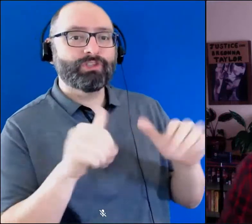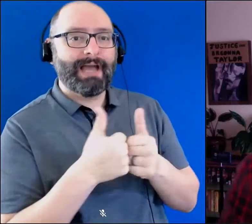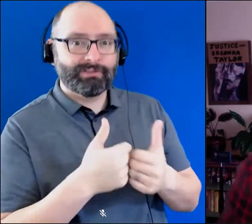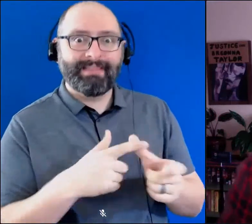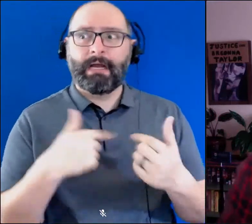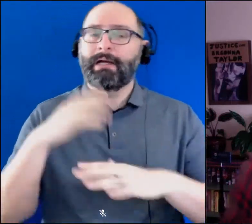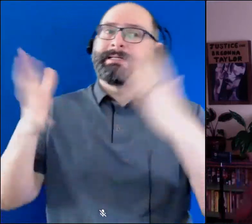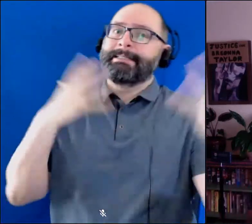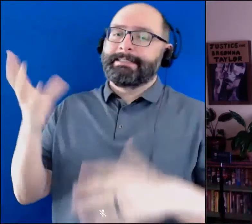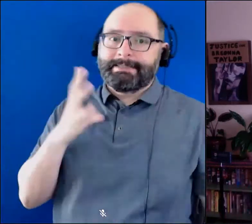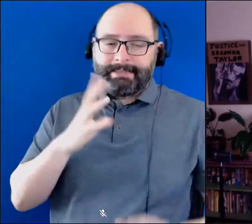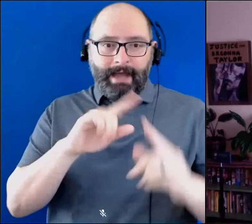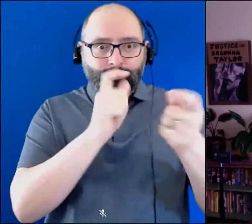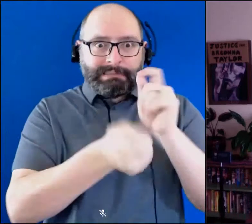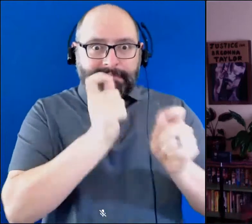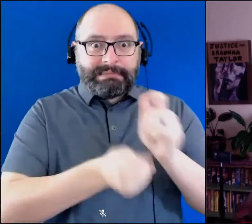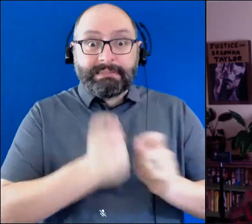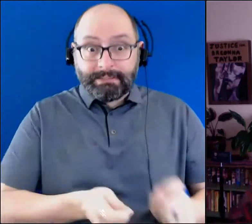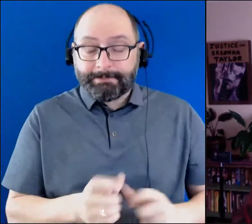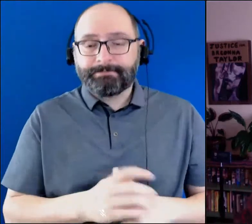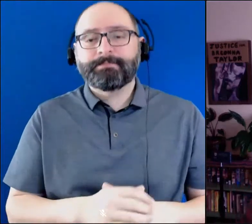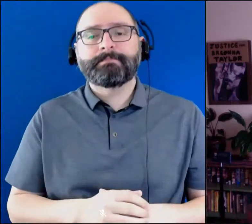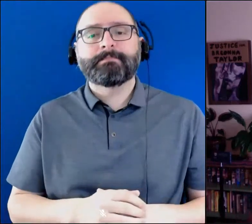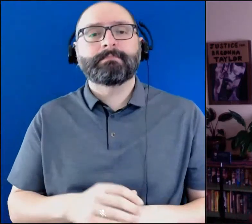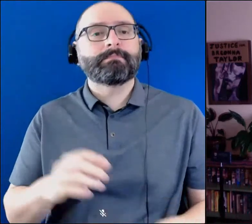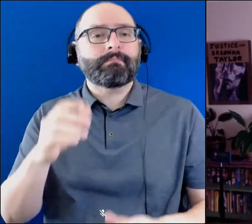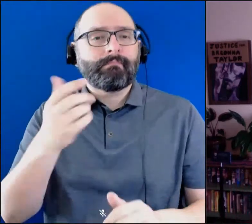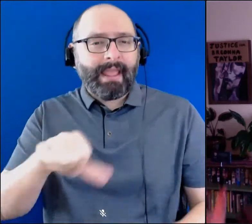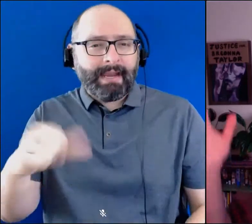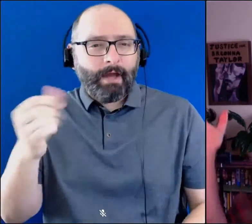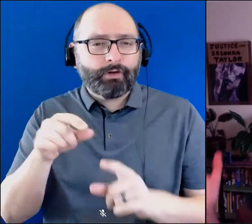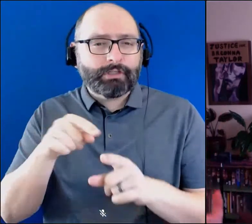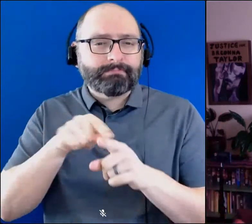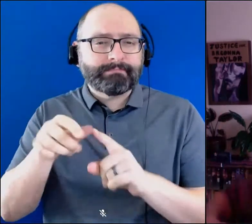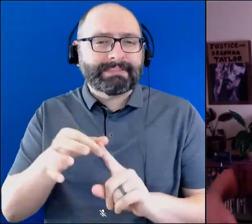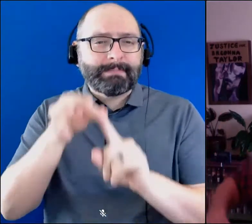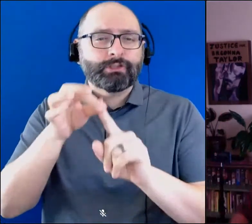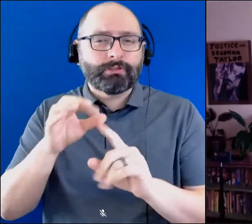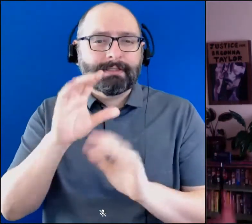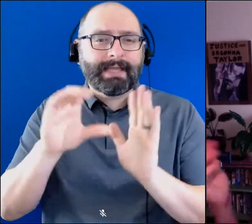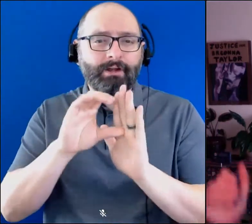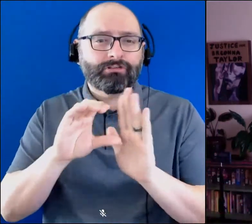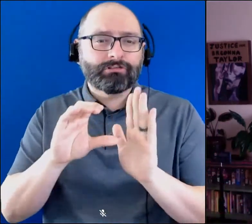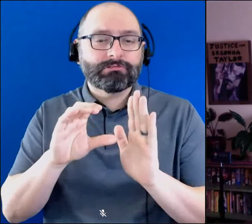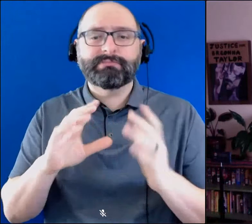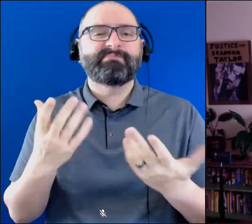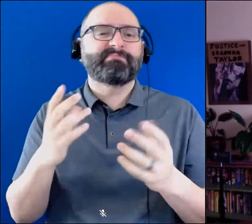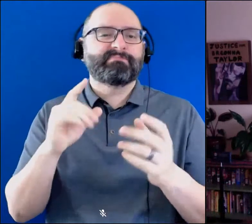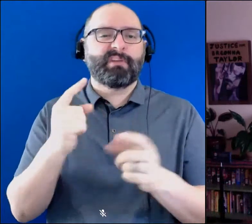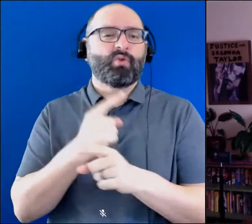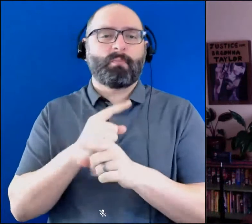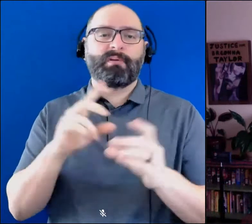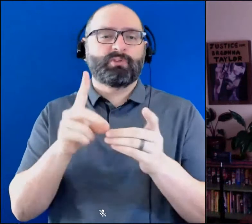flexible if you have basic things. Okay. Would there be any other special characters? Just normal normal domain